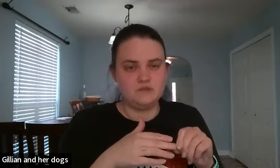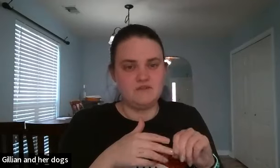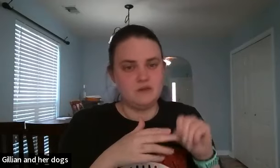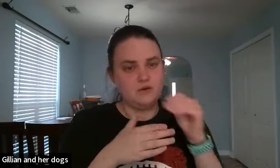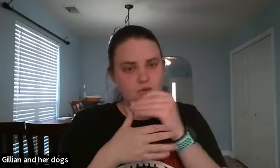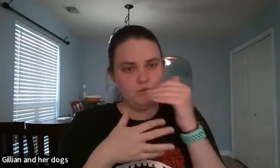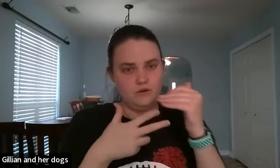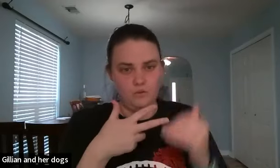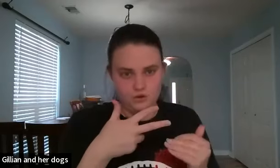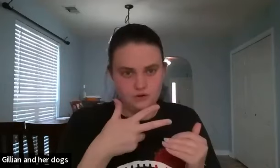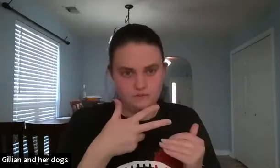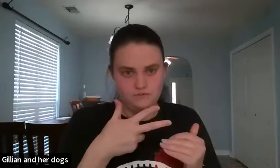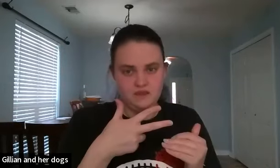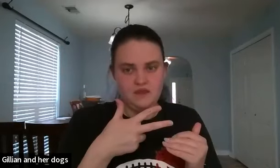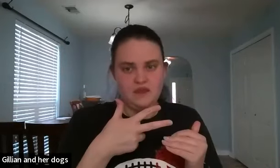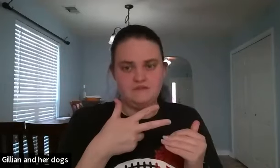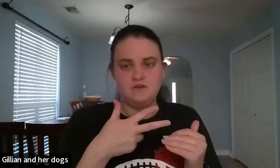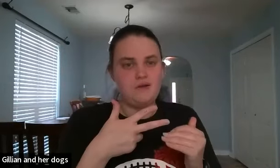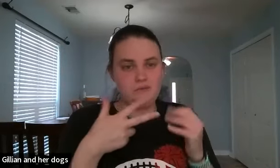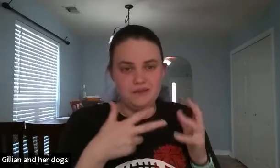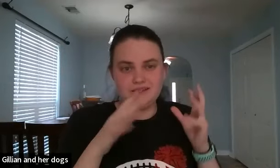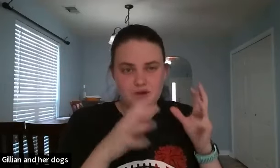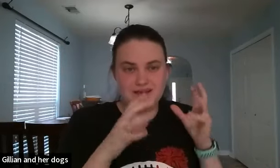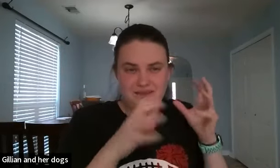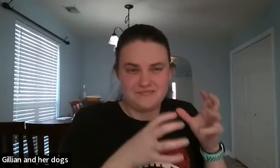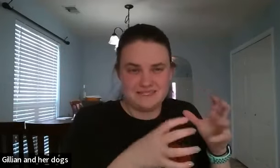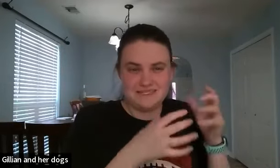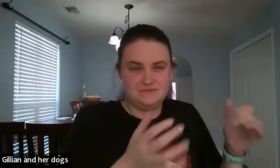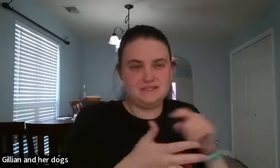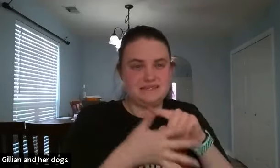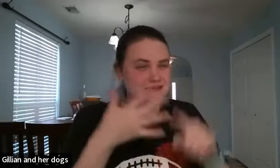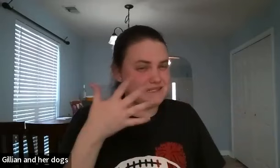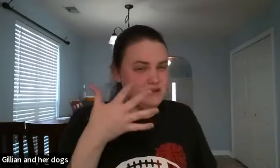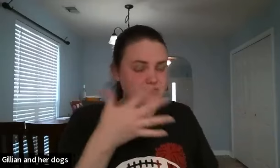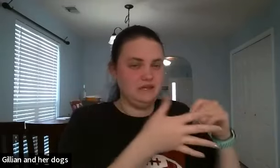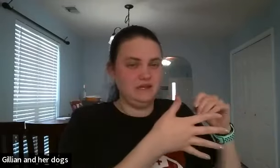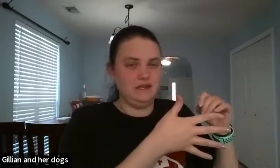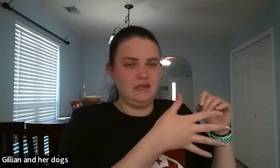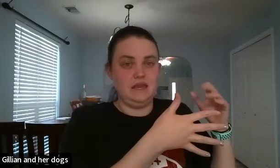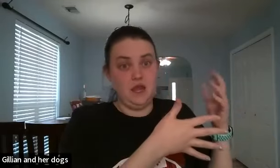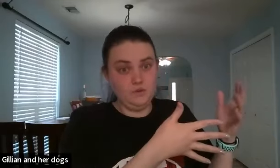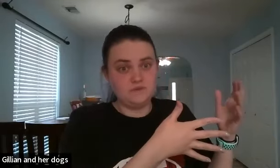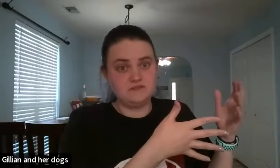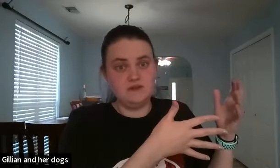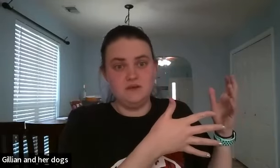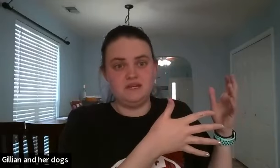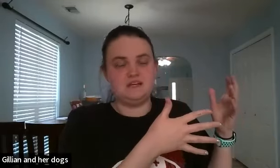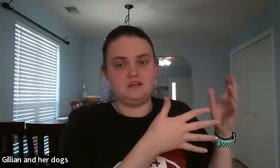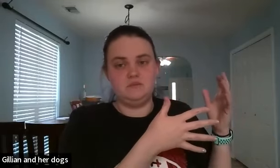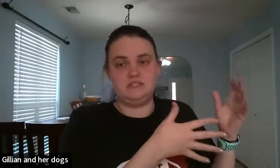have them in order. If you're not really trying to emphasize the difference, it helps, but it's not going to be such